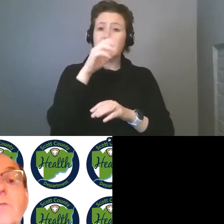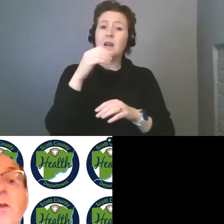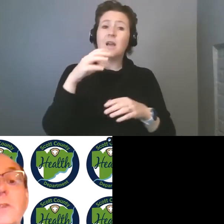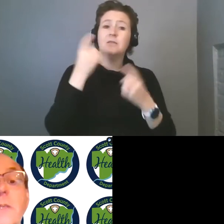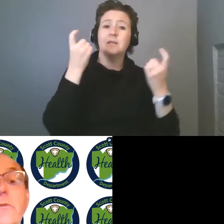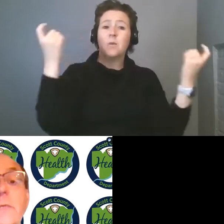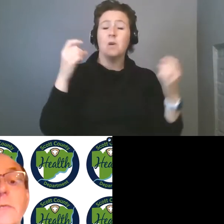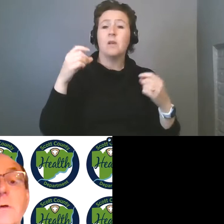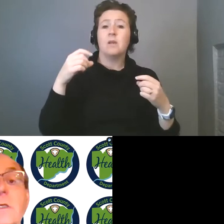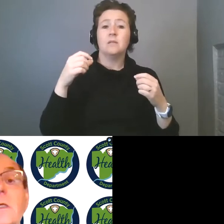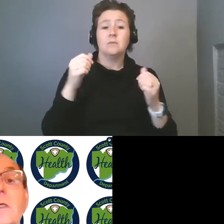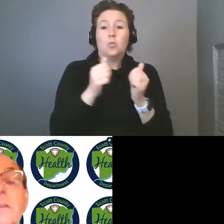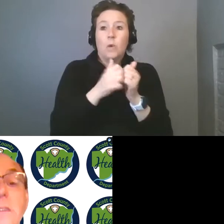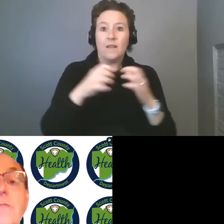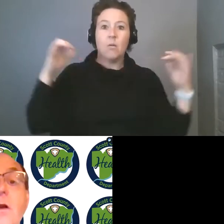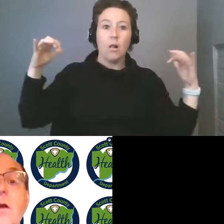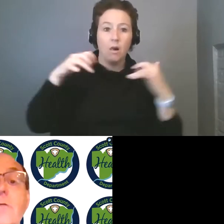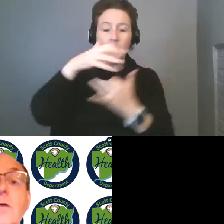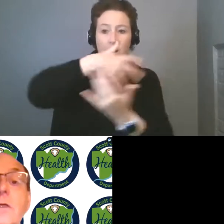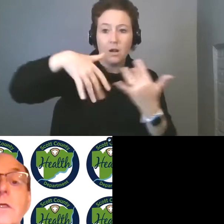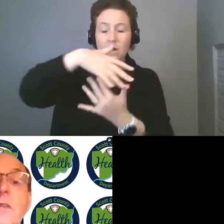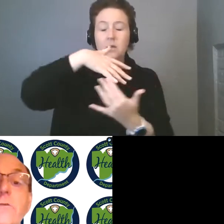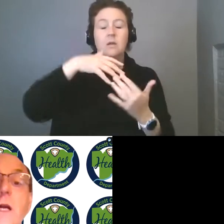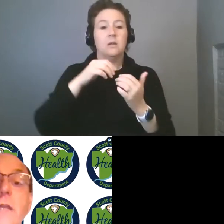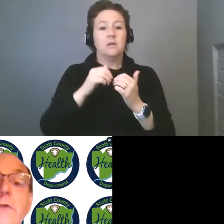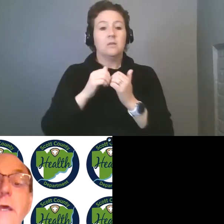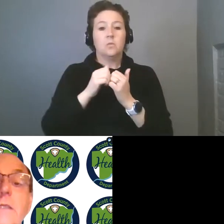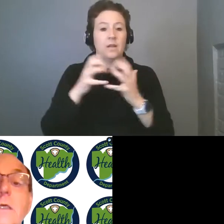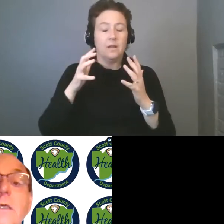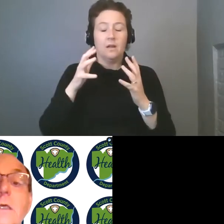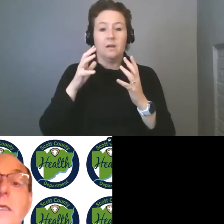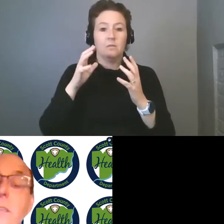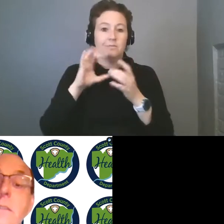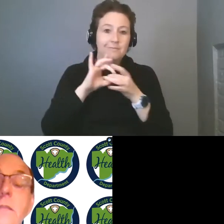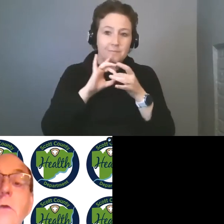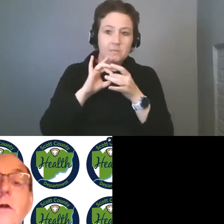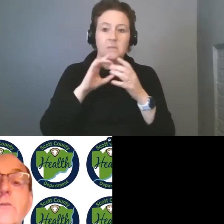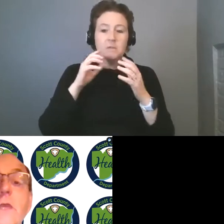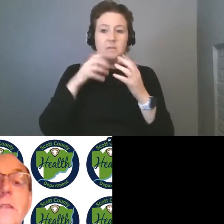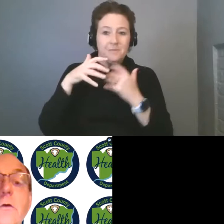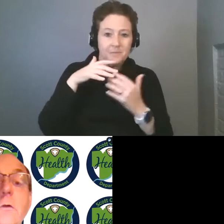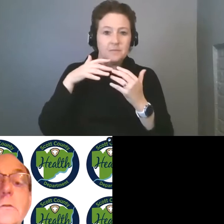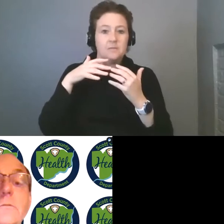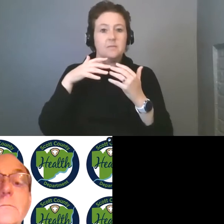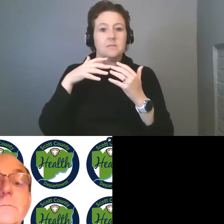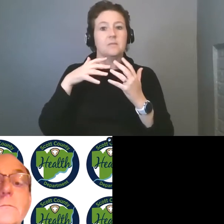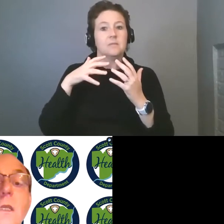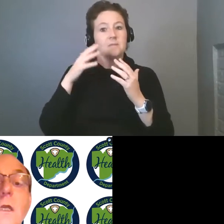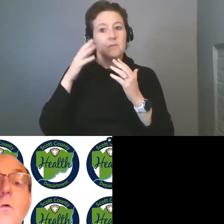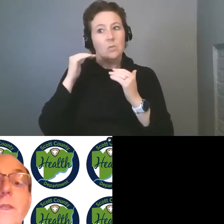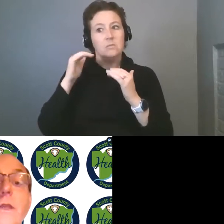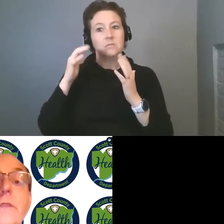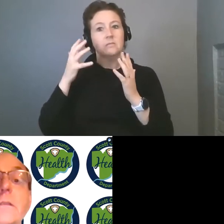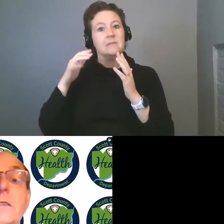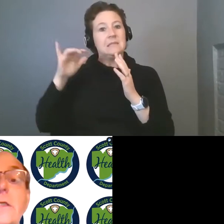involve large numbers of people, didn't involve close contact, and that we all stayed indoors.